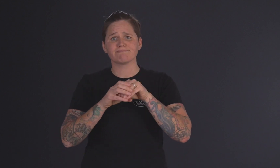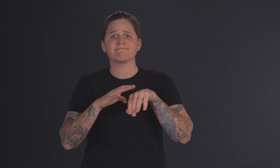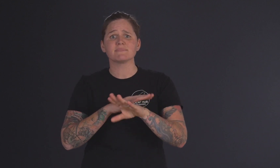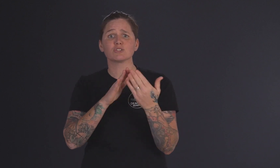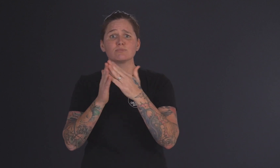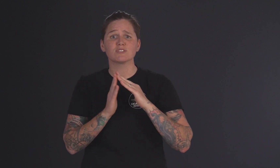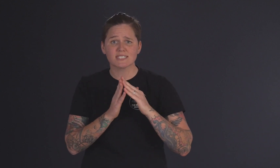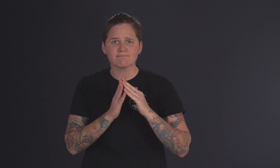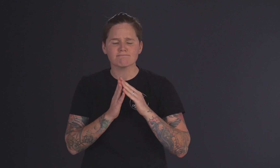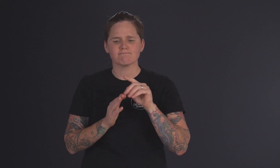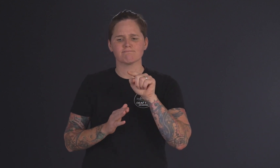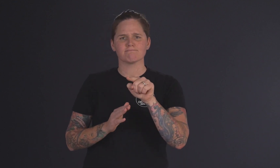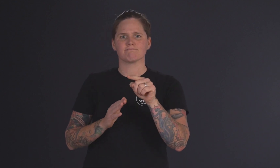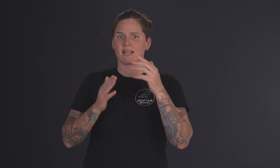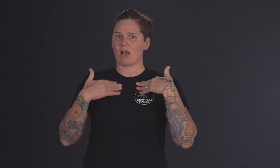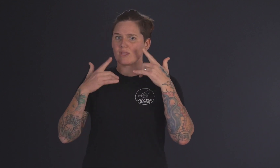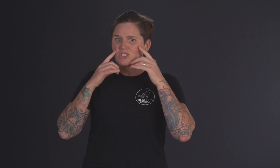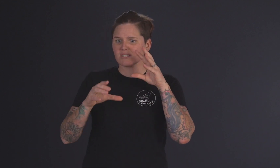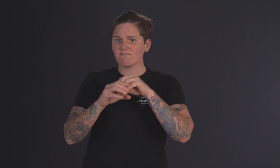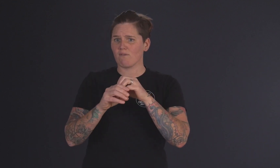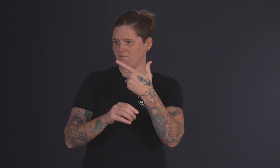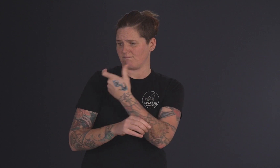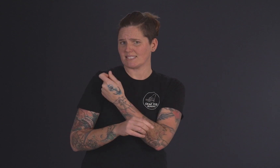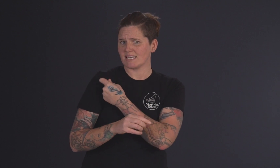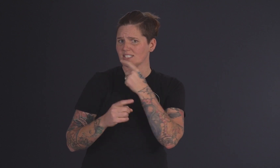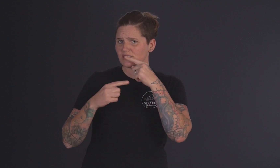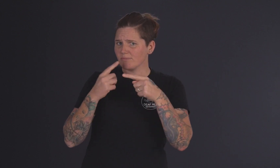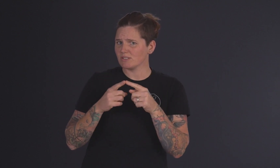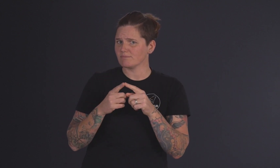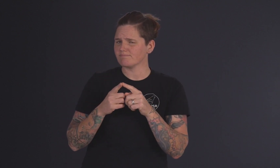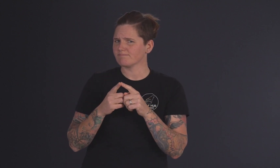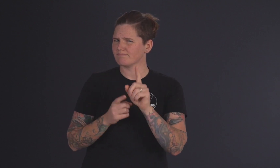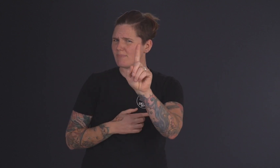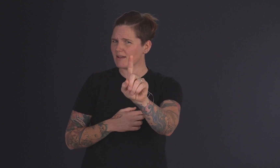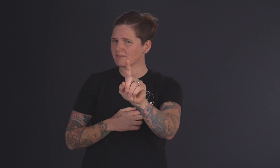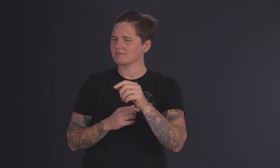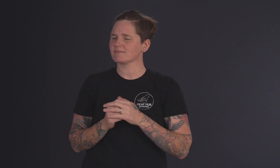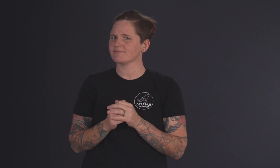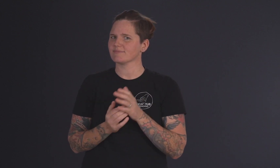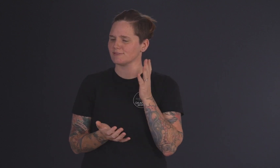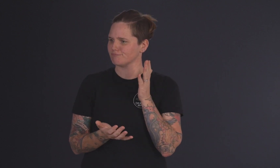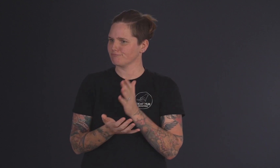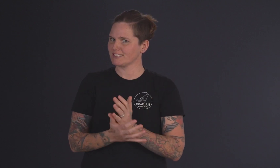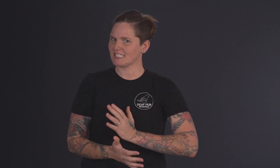Refugee health checks require vaccinations, and it was very interesting to discover what had happened in Innocence's